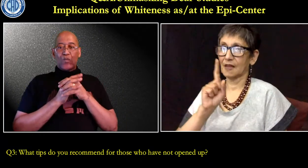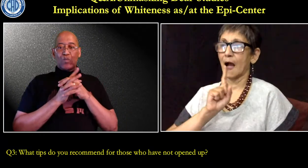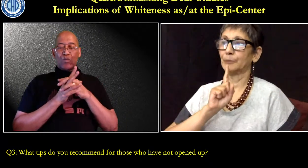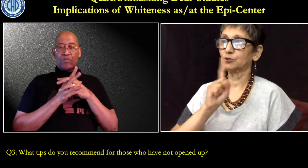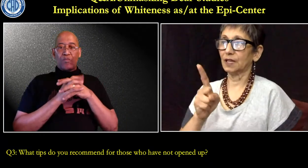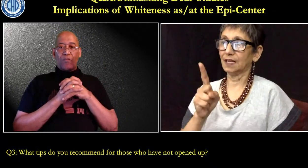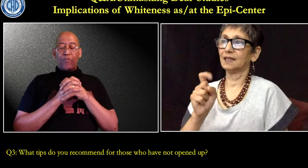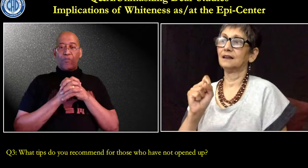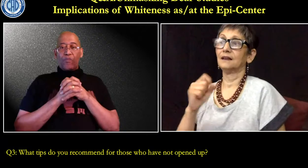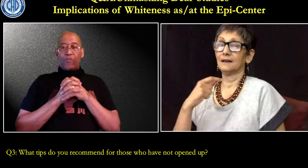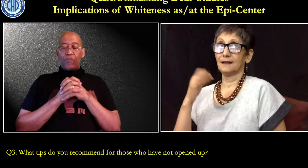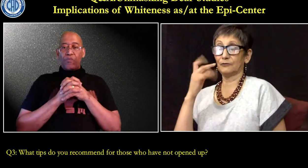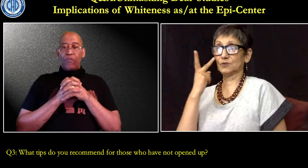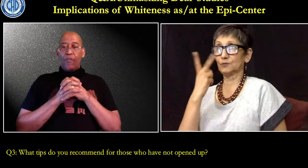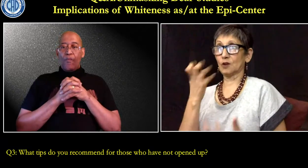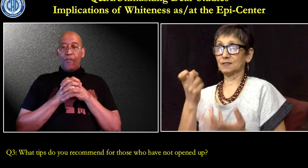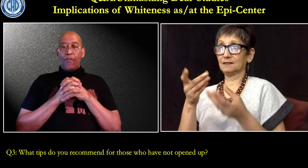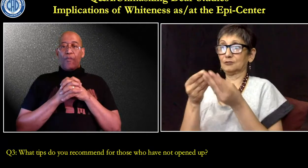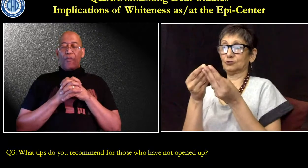us.